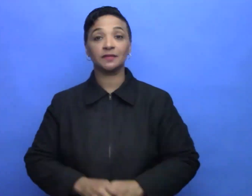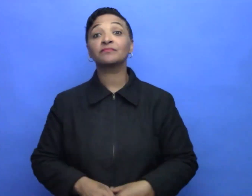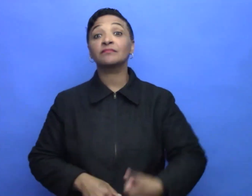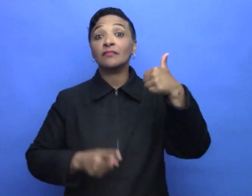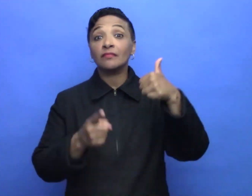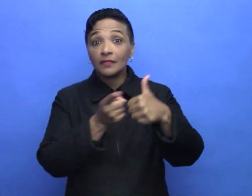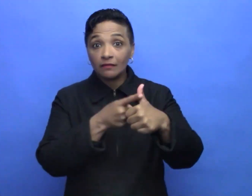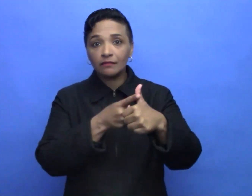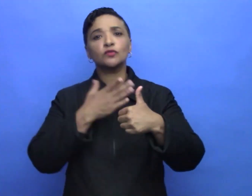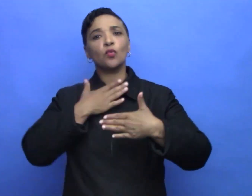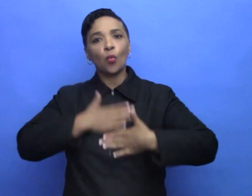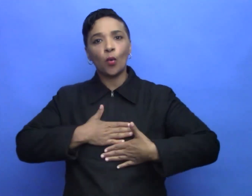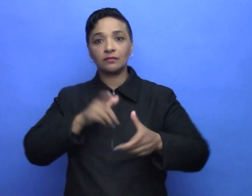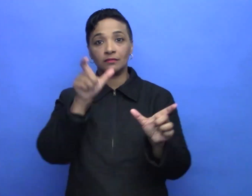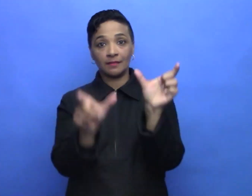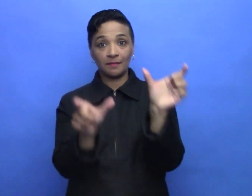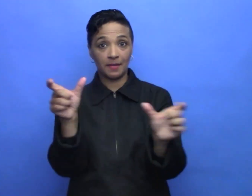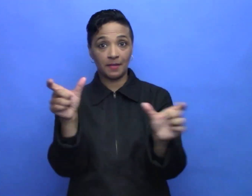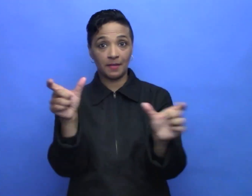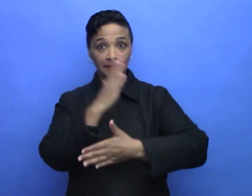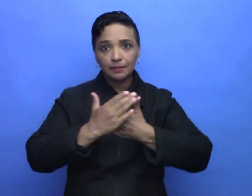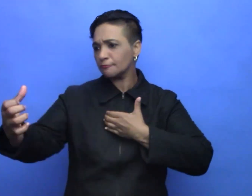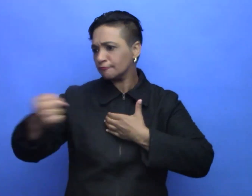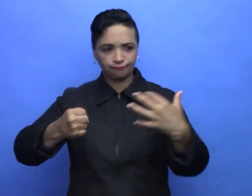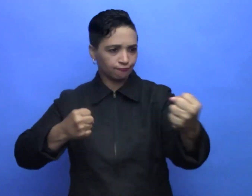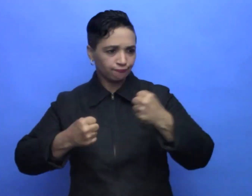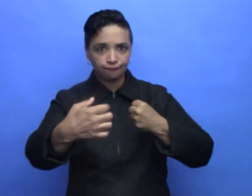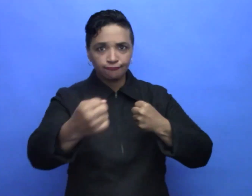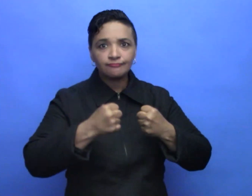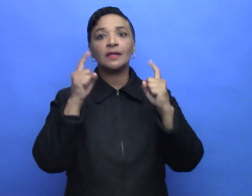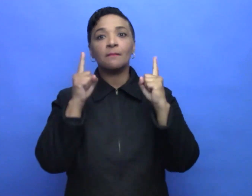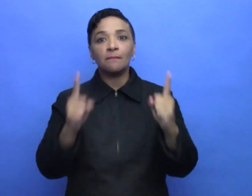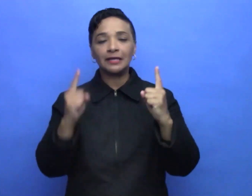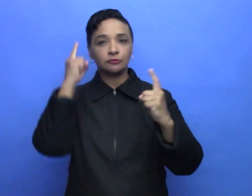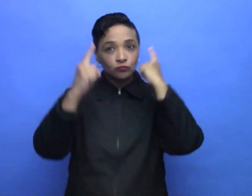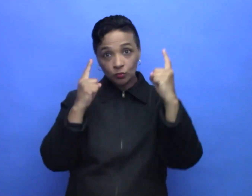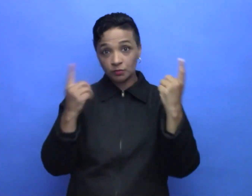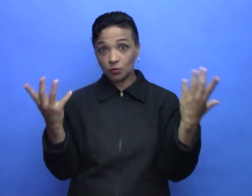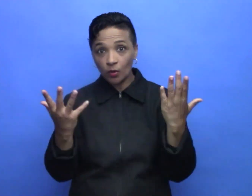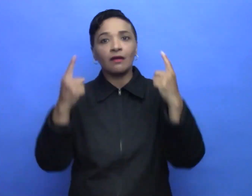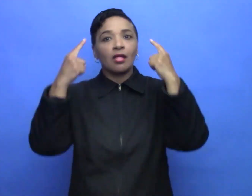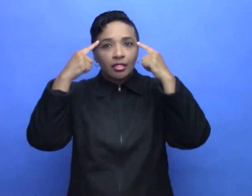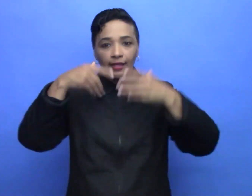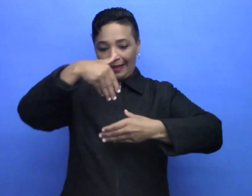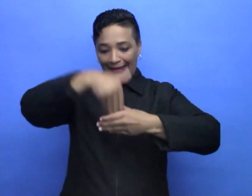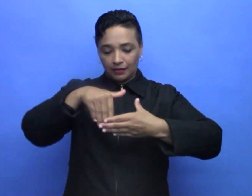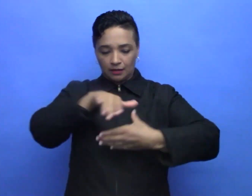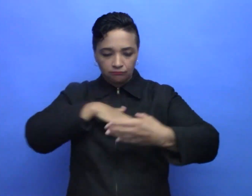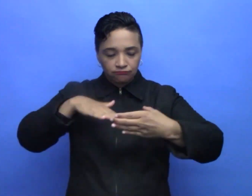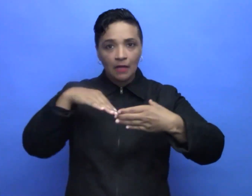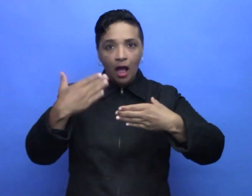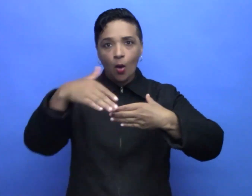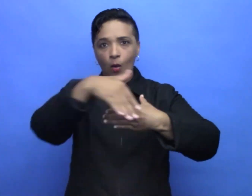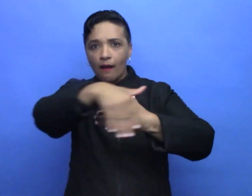and recruit persons with disabilities, we have to take into consideration internal and external factors. The